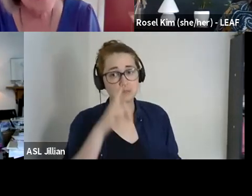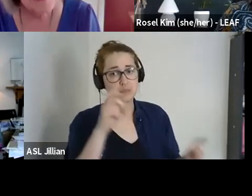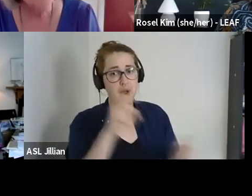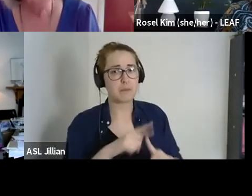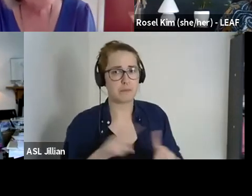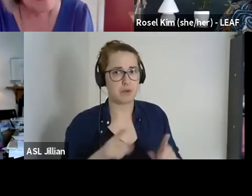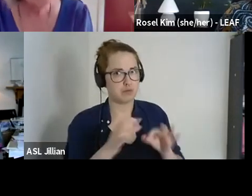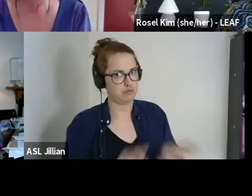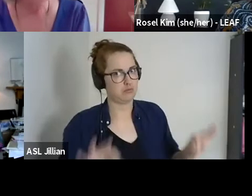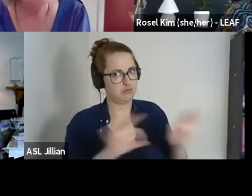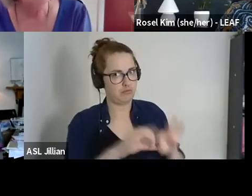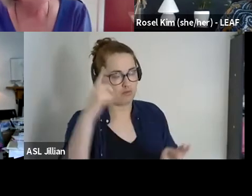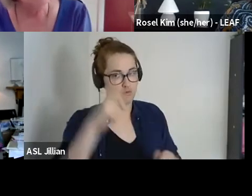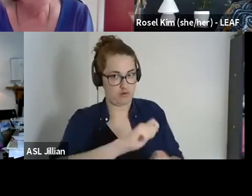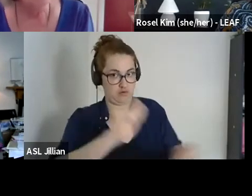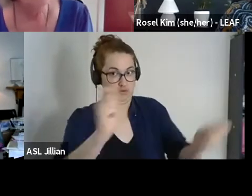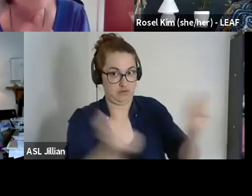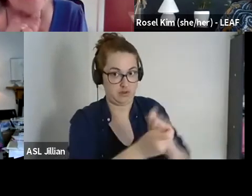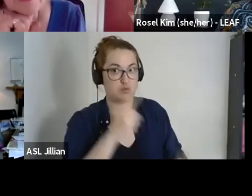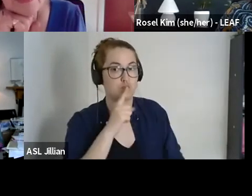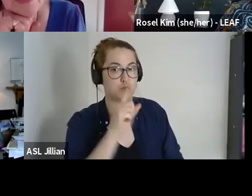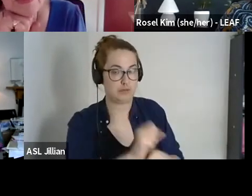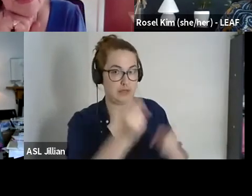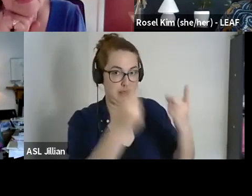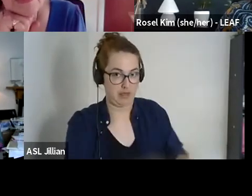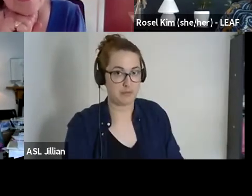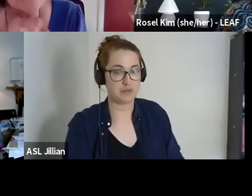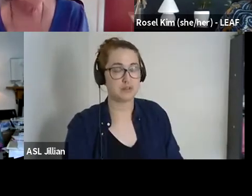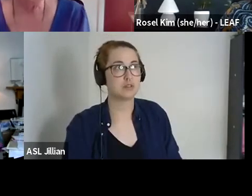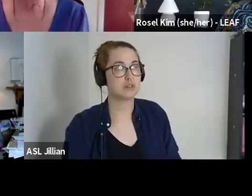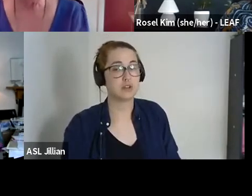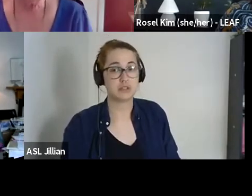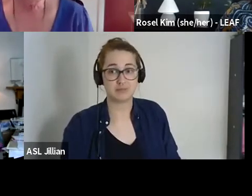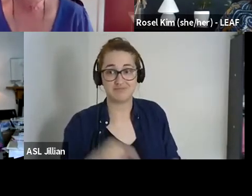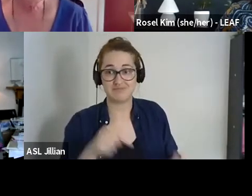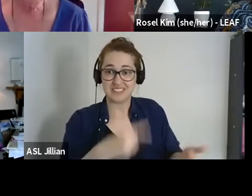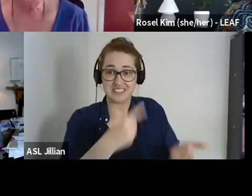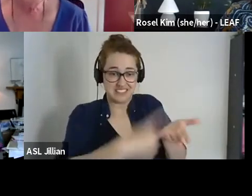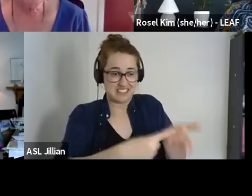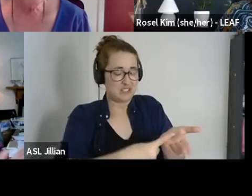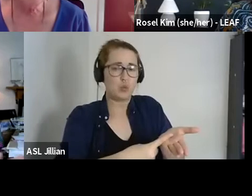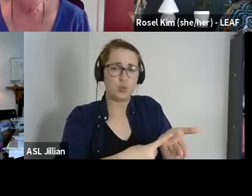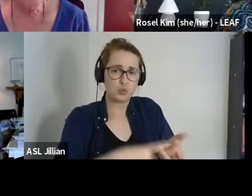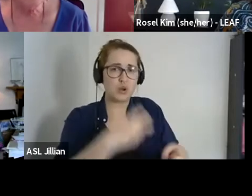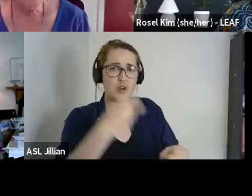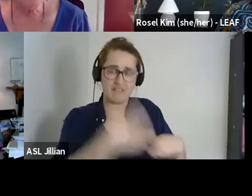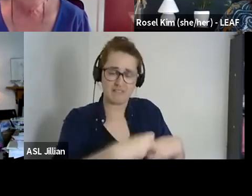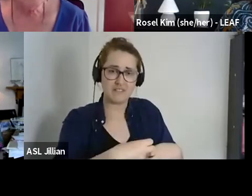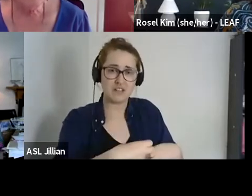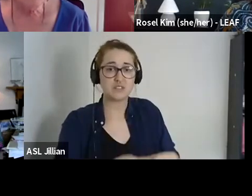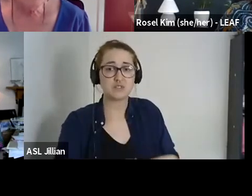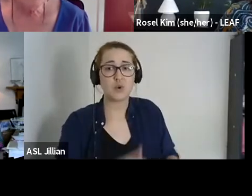a change, Linda. And it's the hardest conversation to have, because each one of those issues